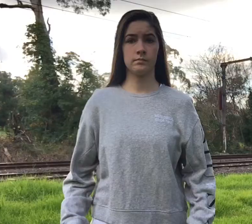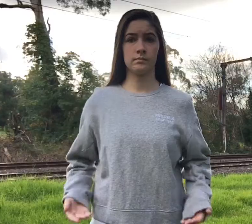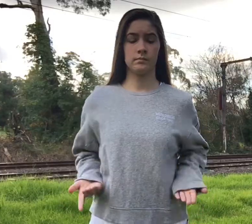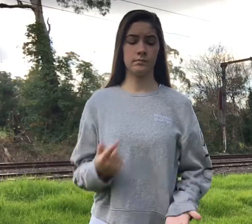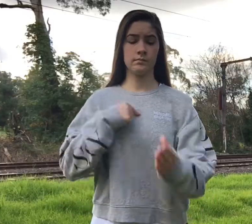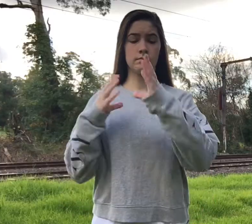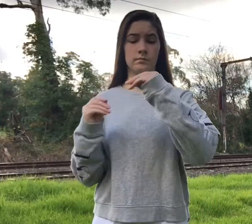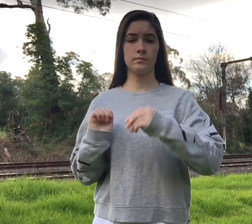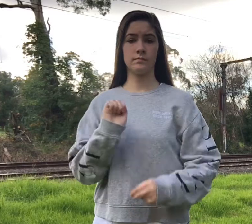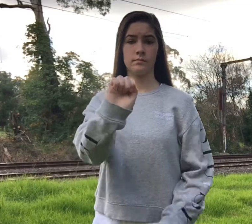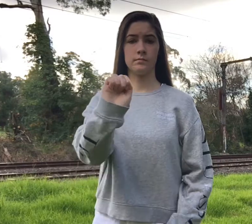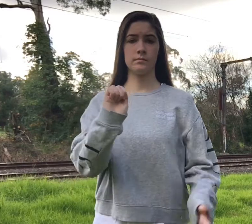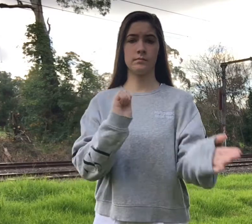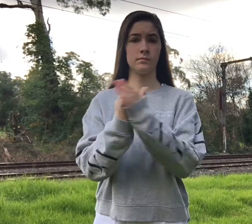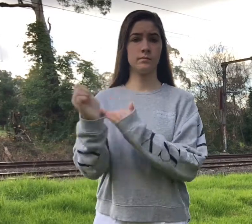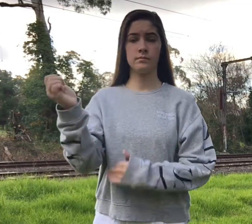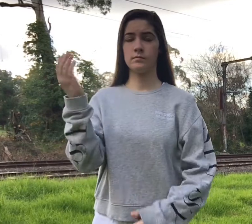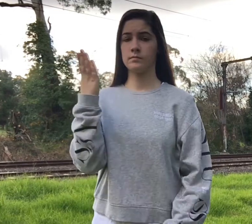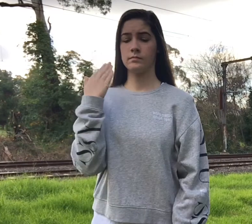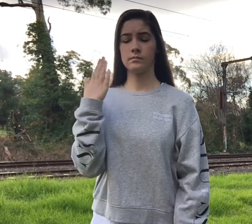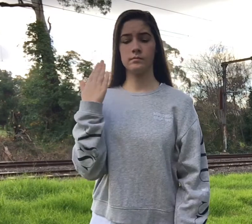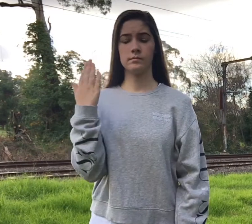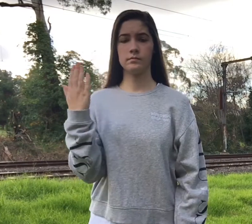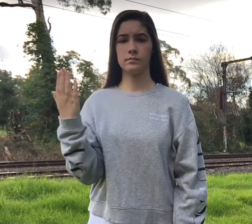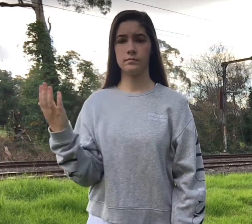love. Give me love like never